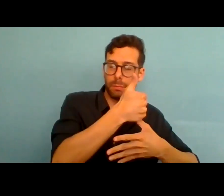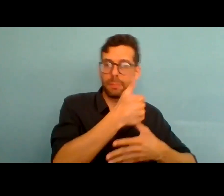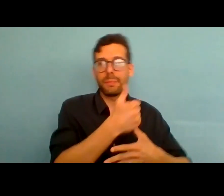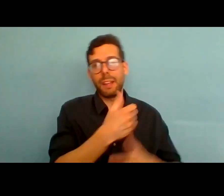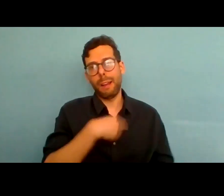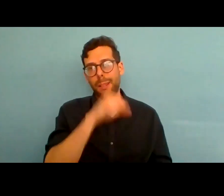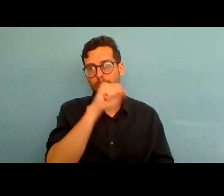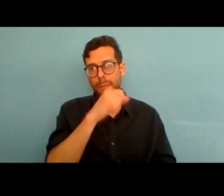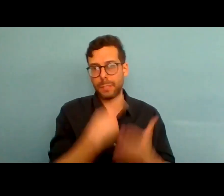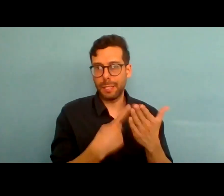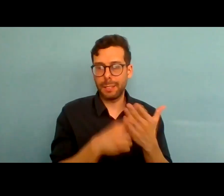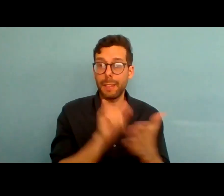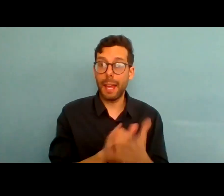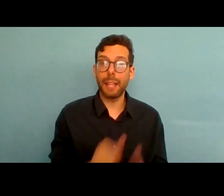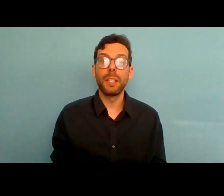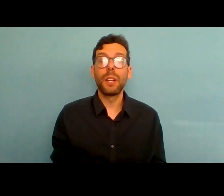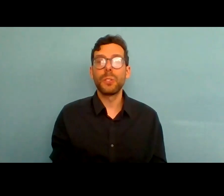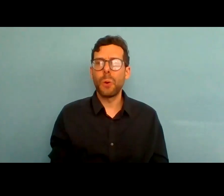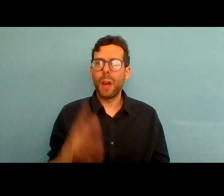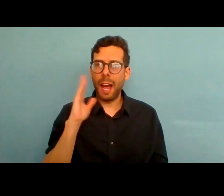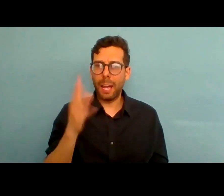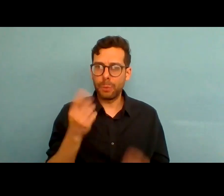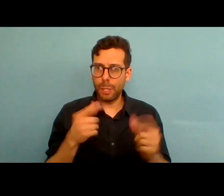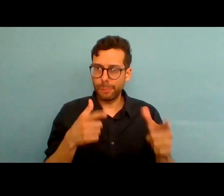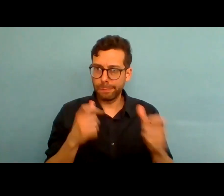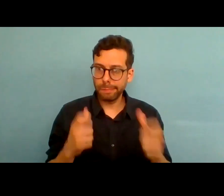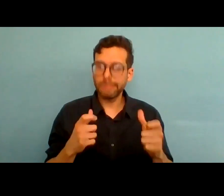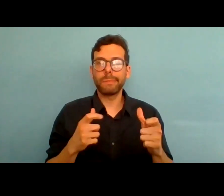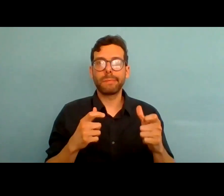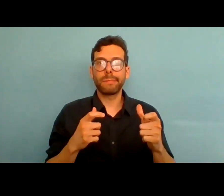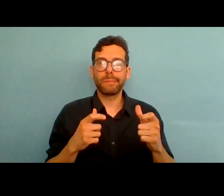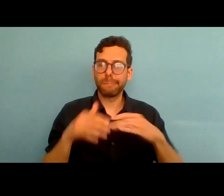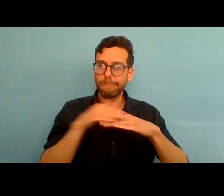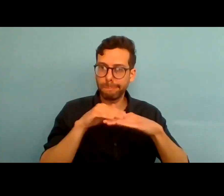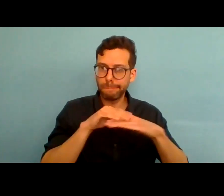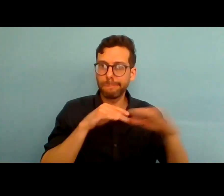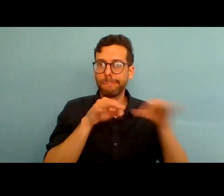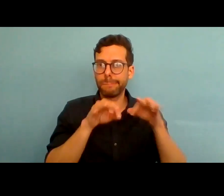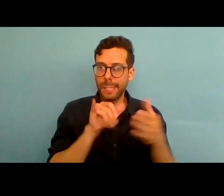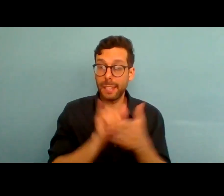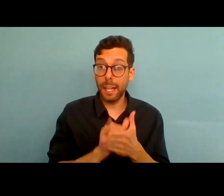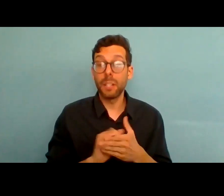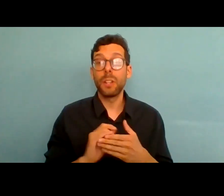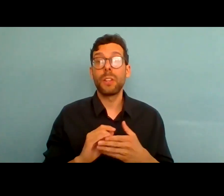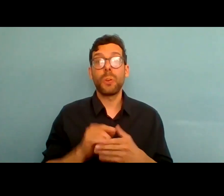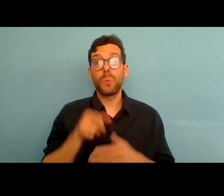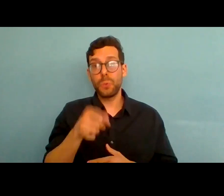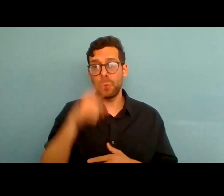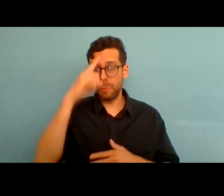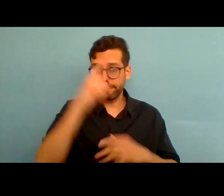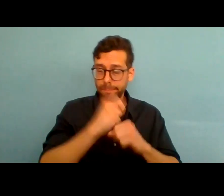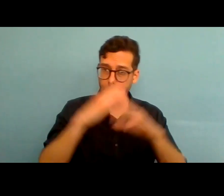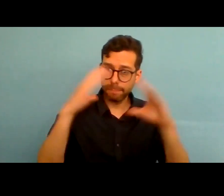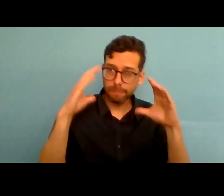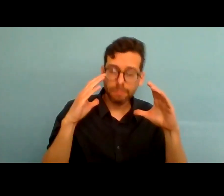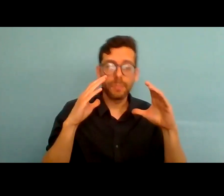nutshell, briefly touch on that. And then we'll get back into the sleep aspects. So when you think about autism and those core symptoms